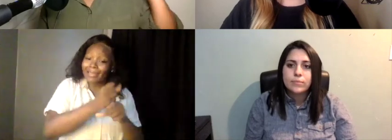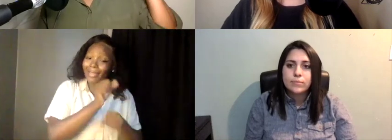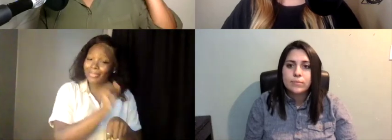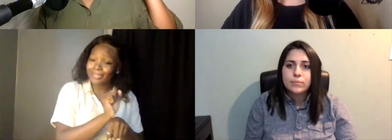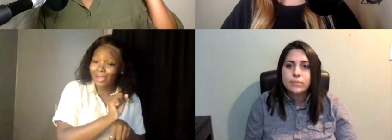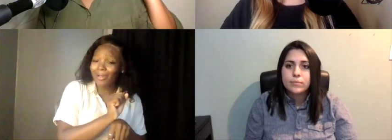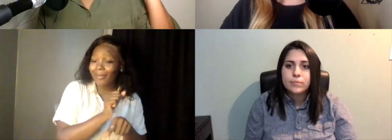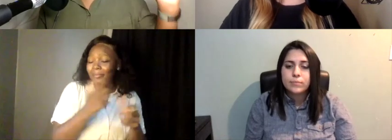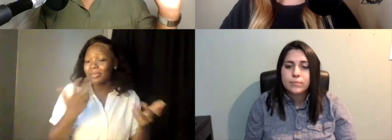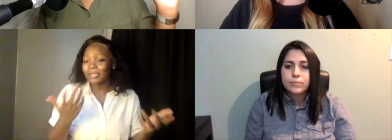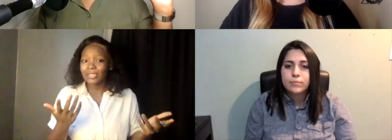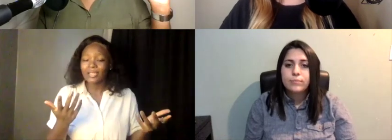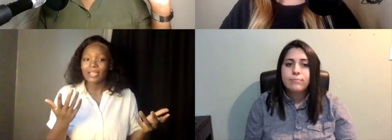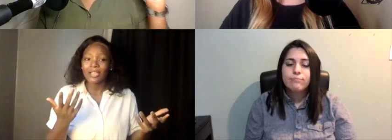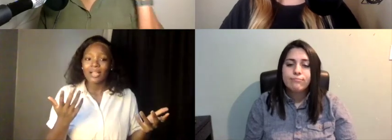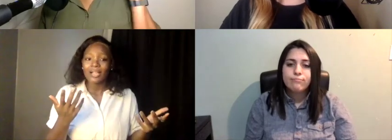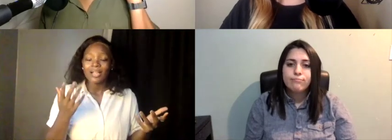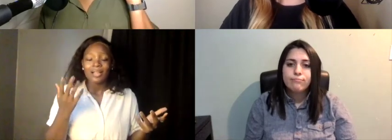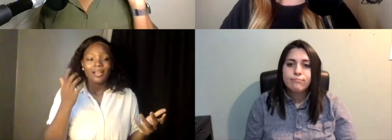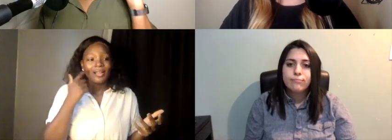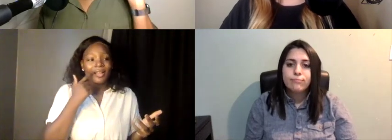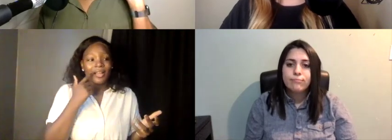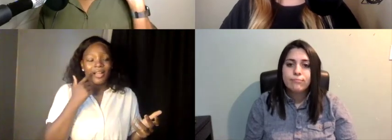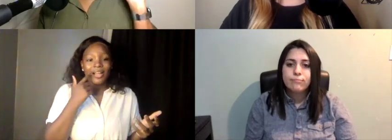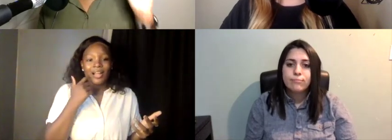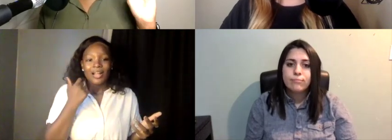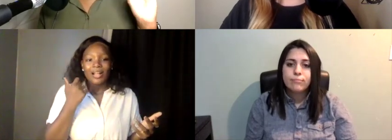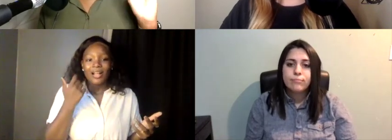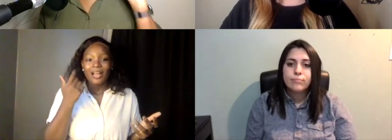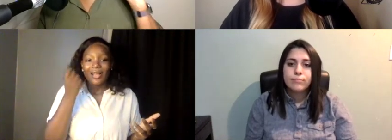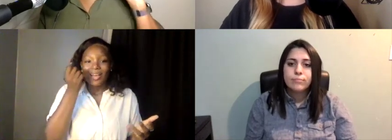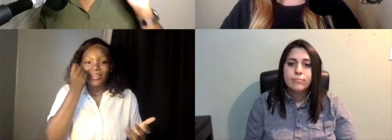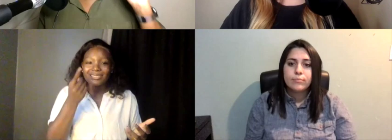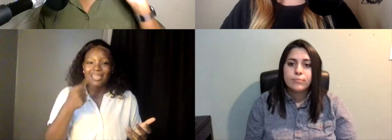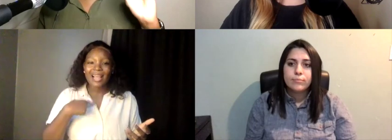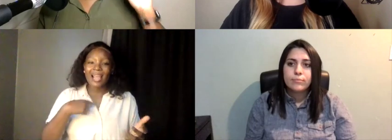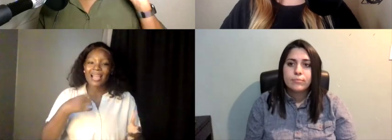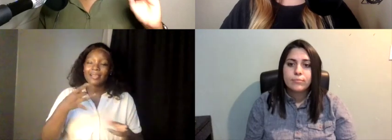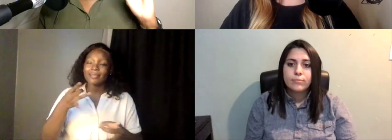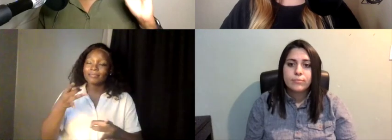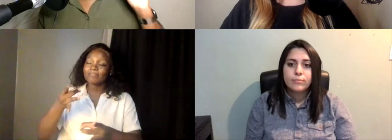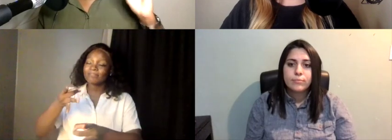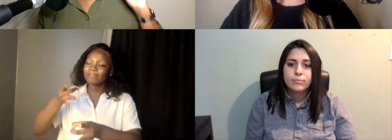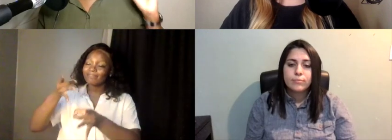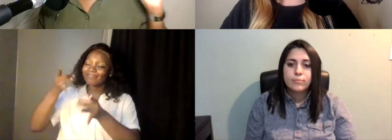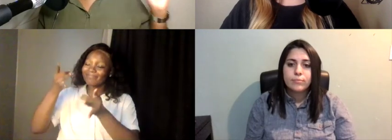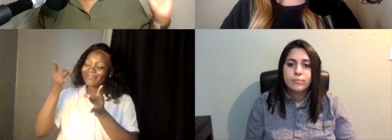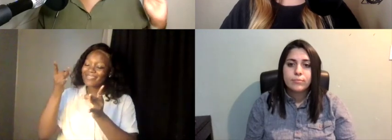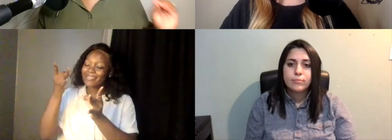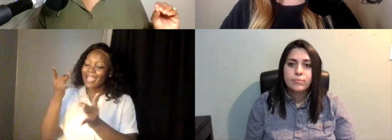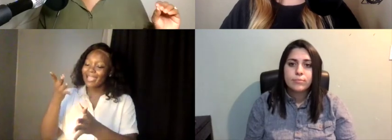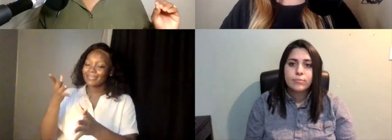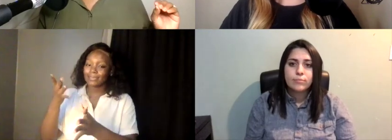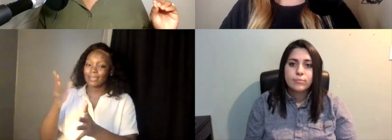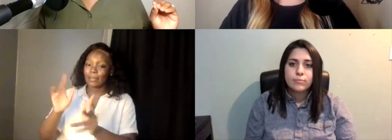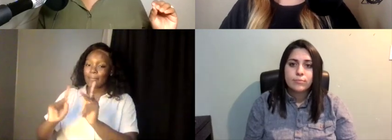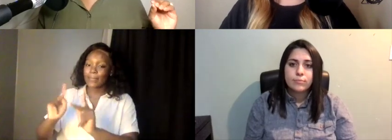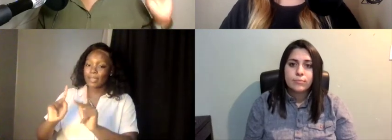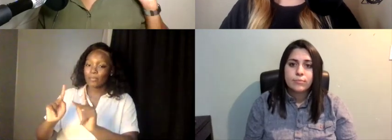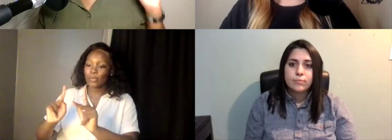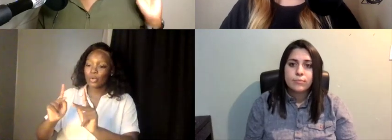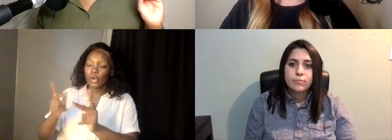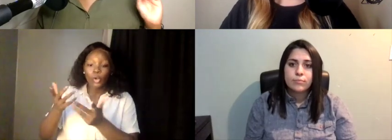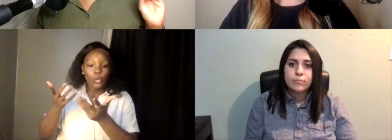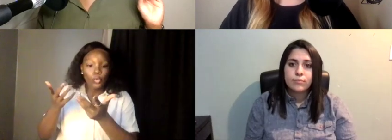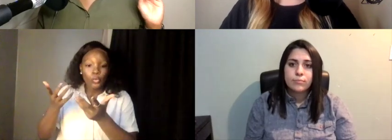Like, I despise people that do not want to pull up other people to their level. Yeah. Like,